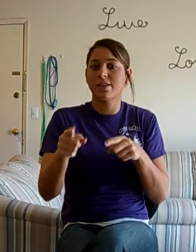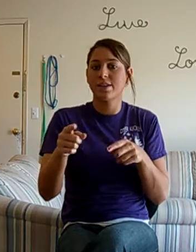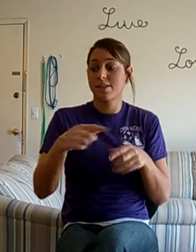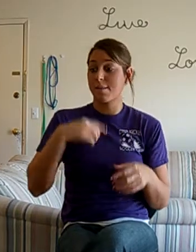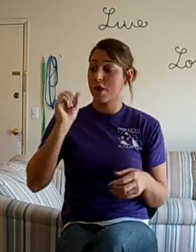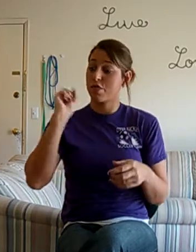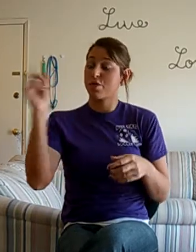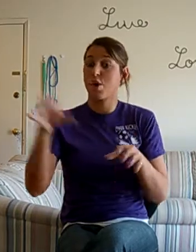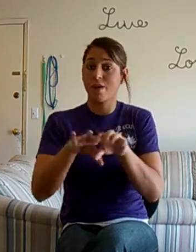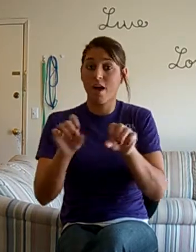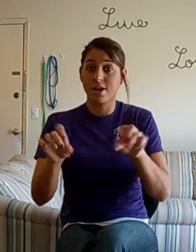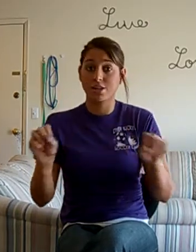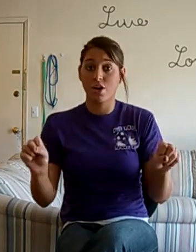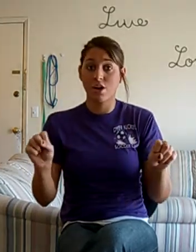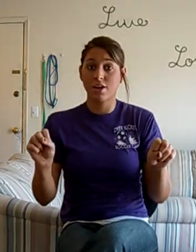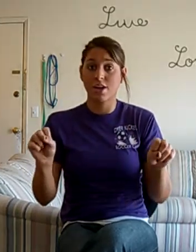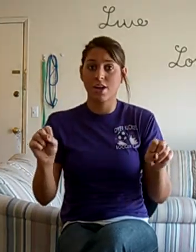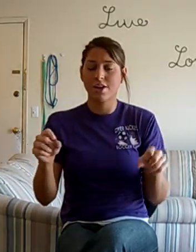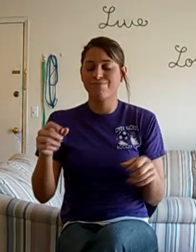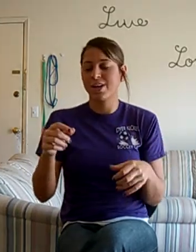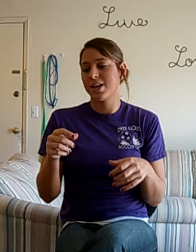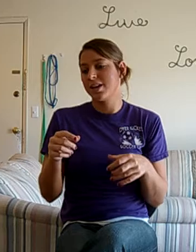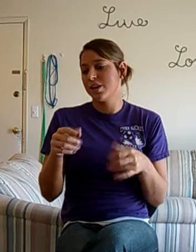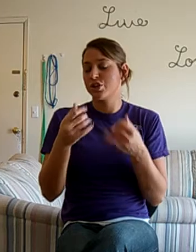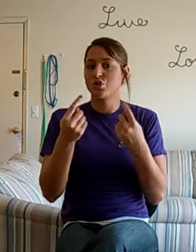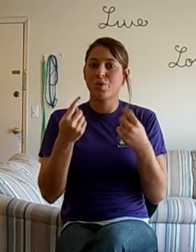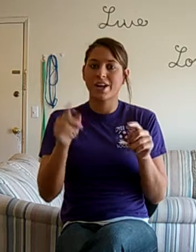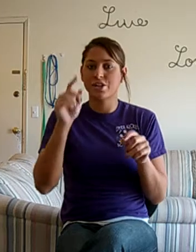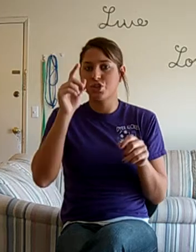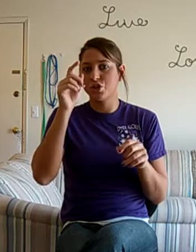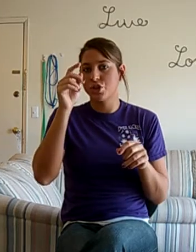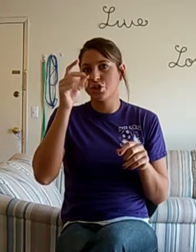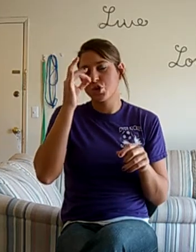go after it, but I'm going to correct the broken stay. So it looks like this.